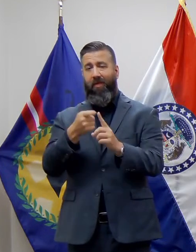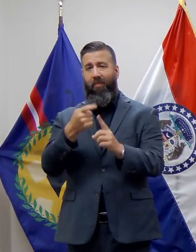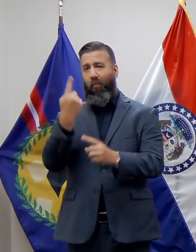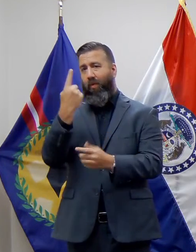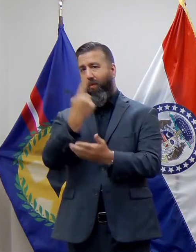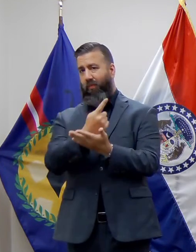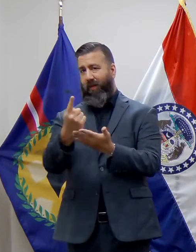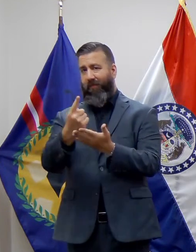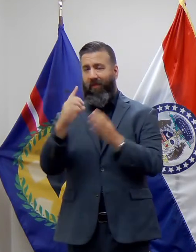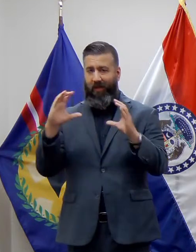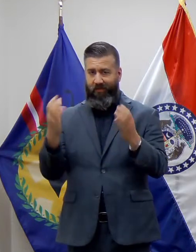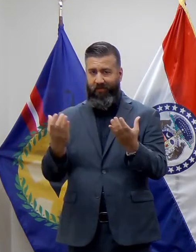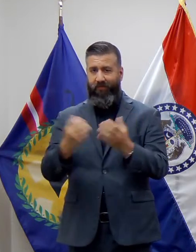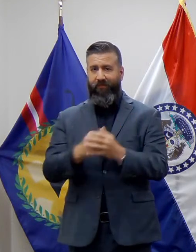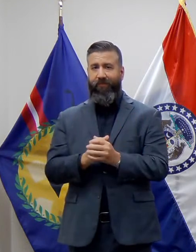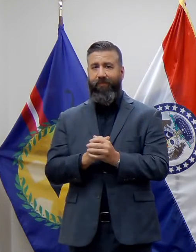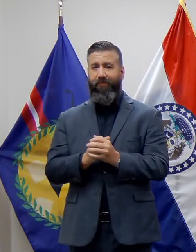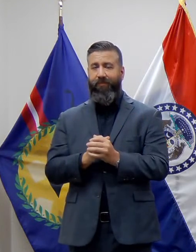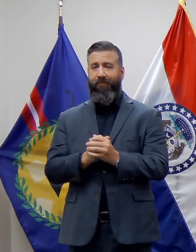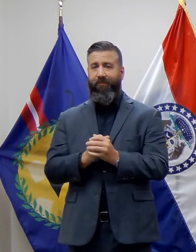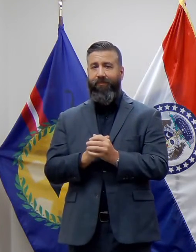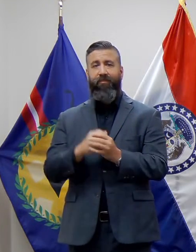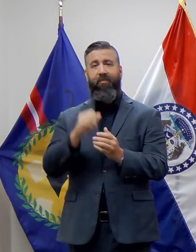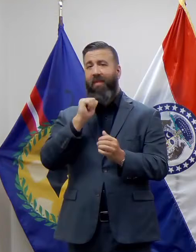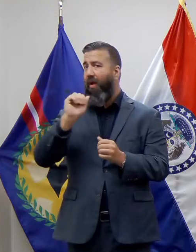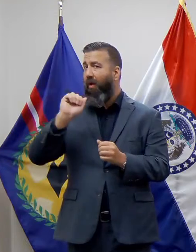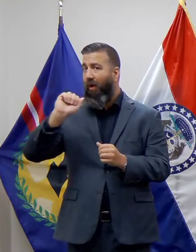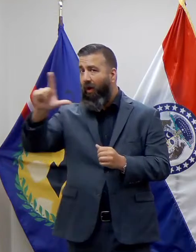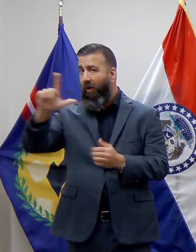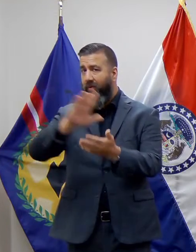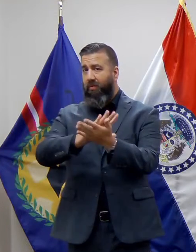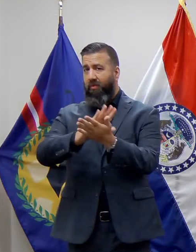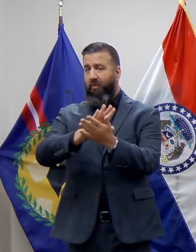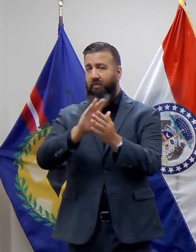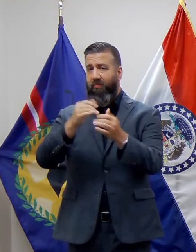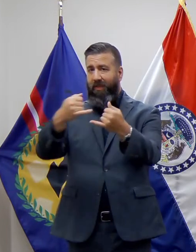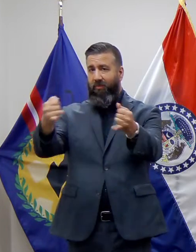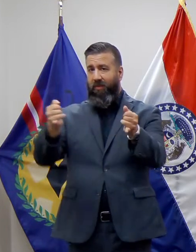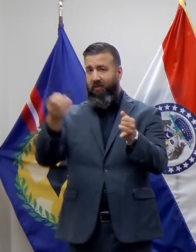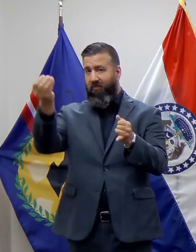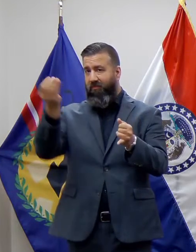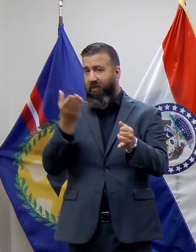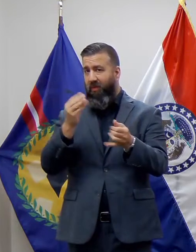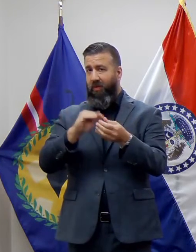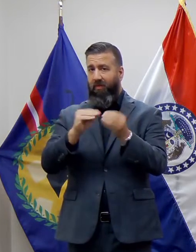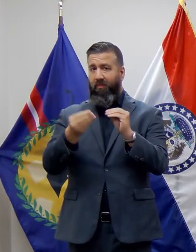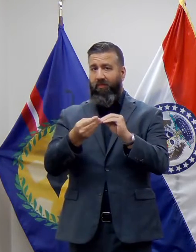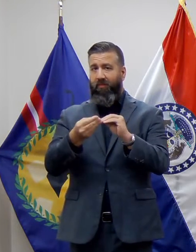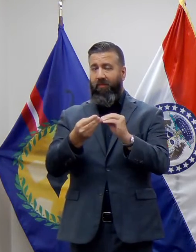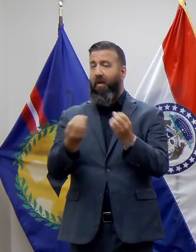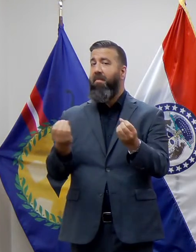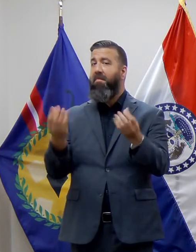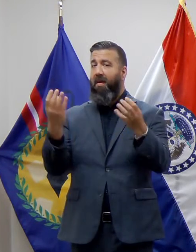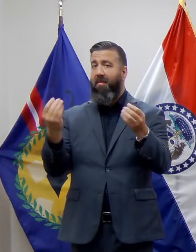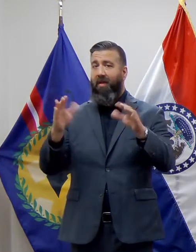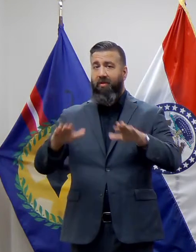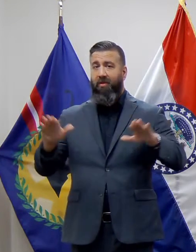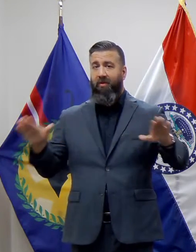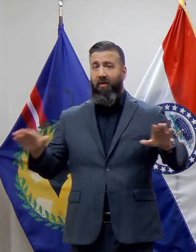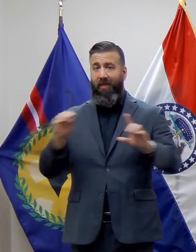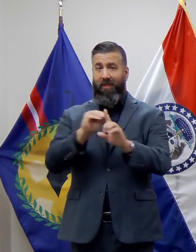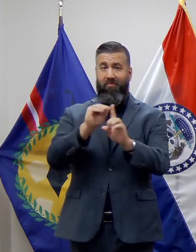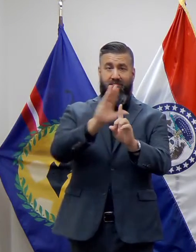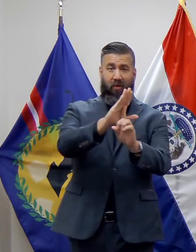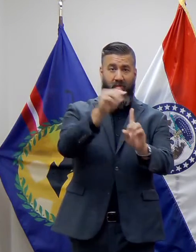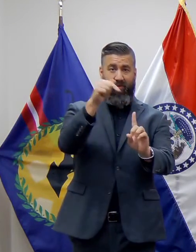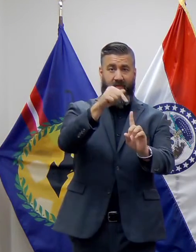classes. Not all school districts have reported their numbers, and many children who are being exposed to COVID are not being